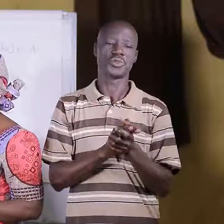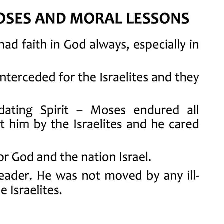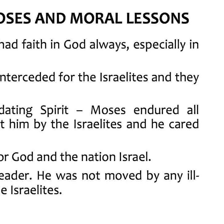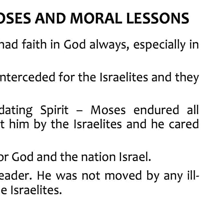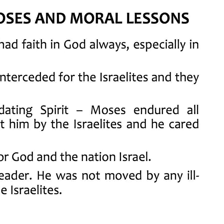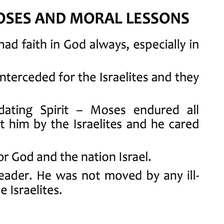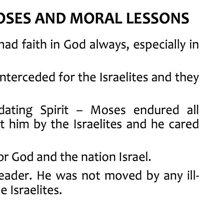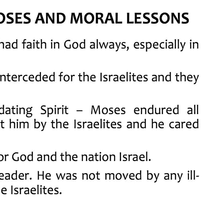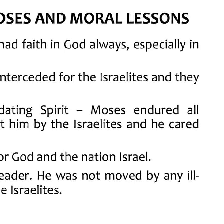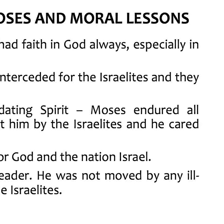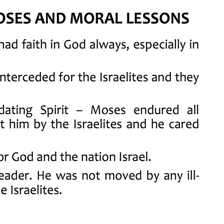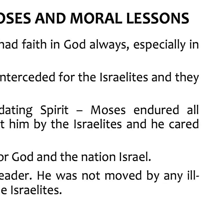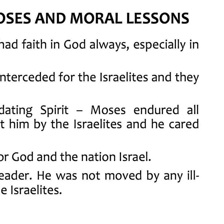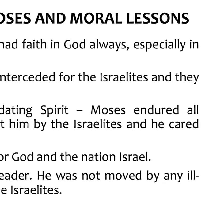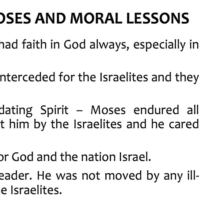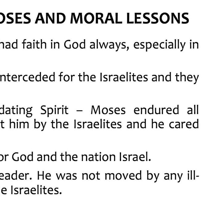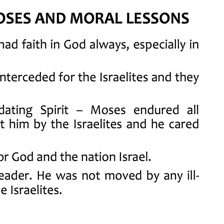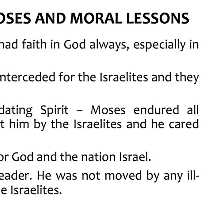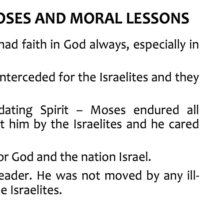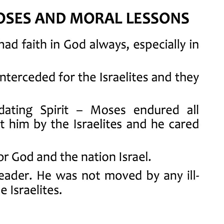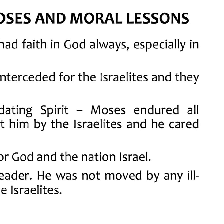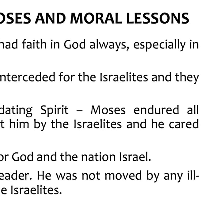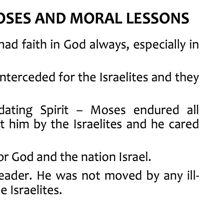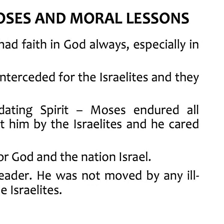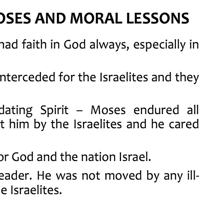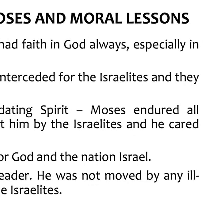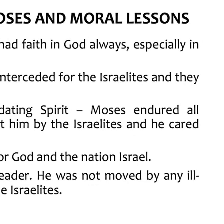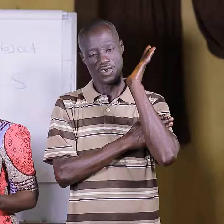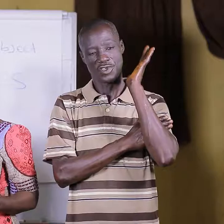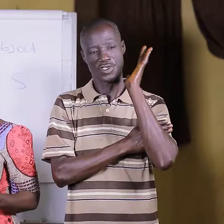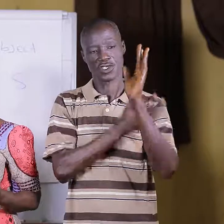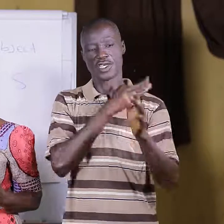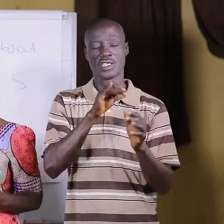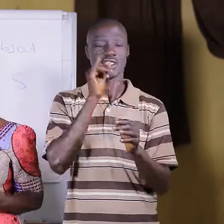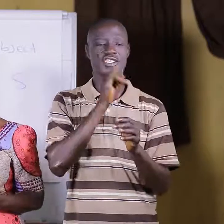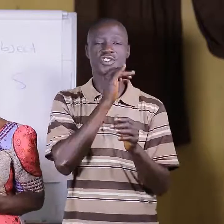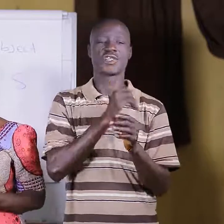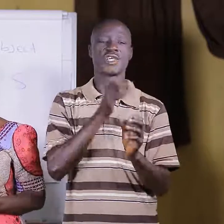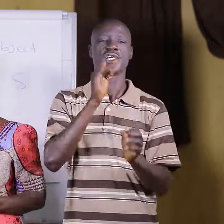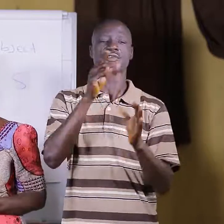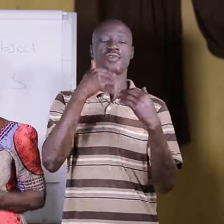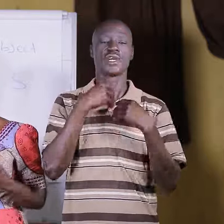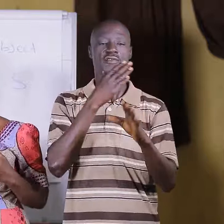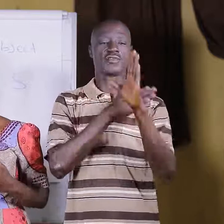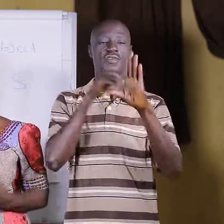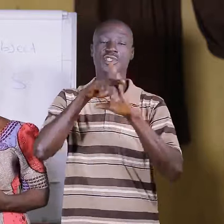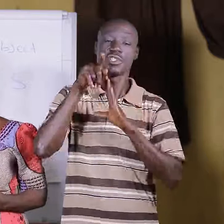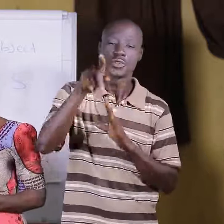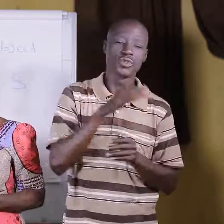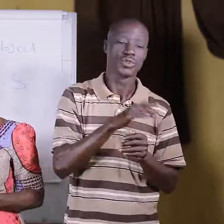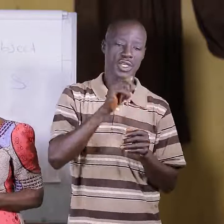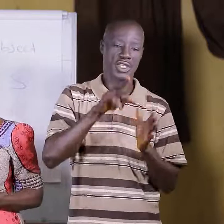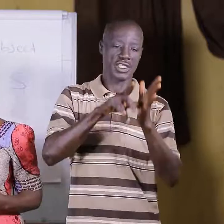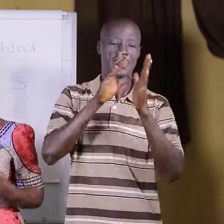situation. Moses had complete love for God and the nation Israel. If you have God in you as a